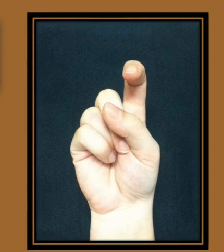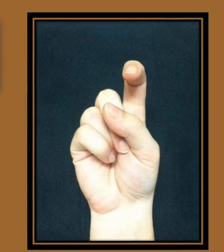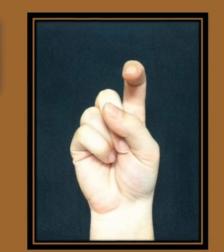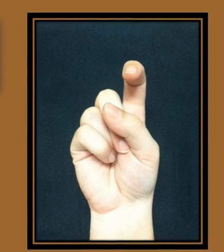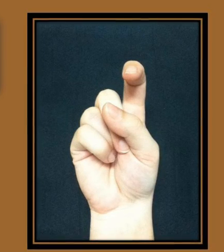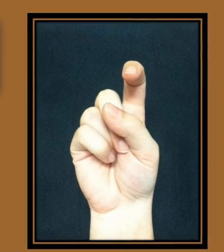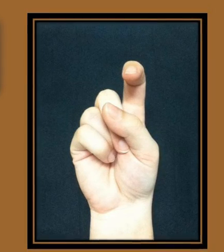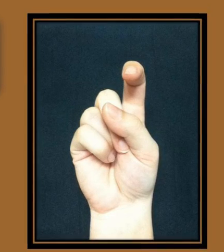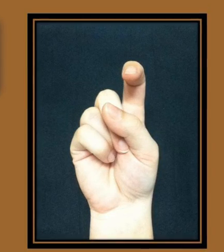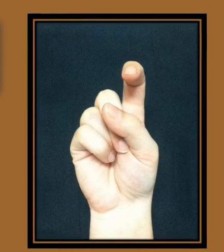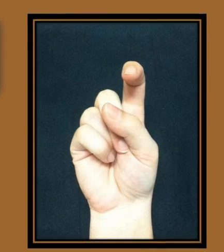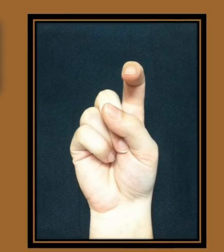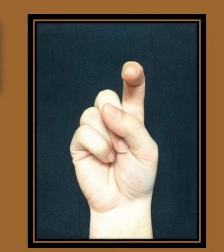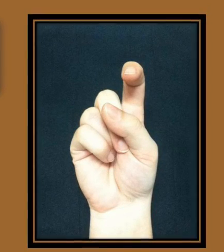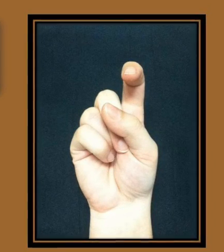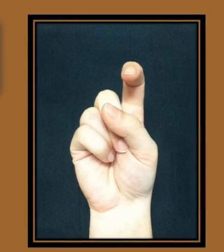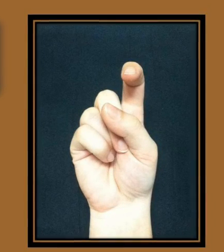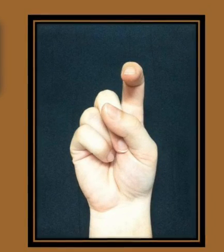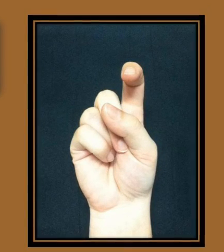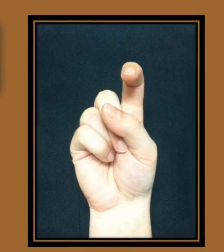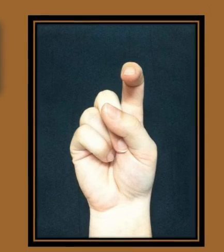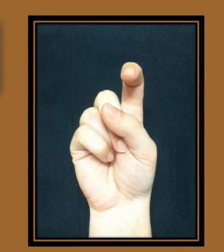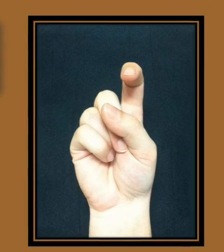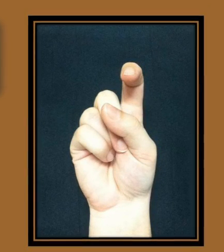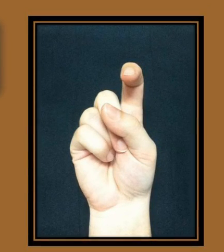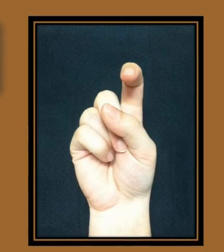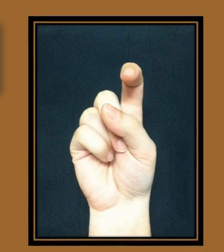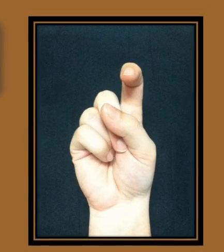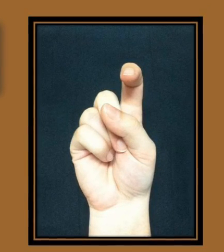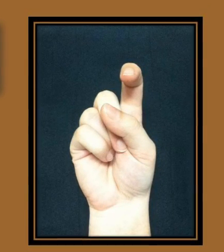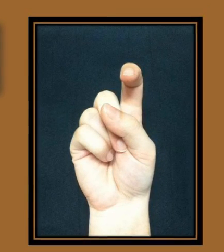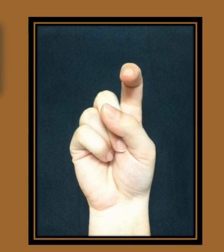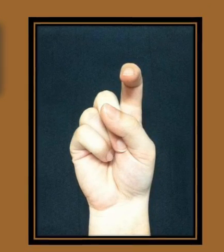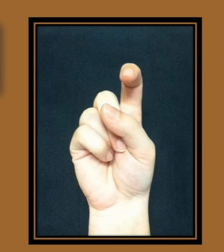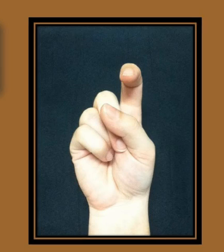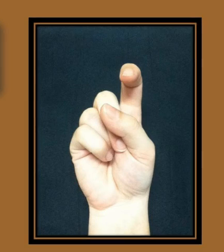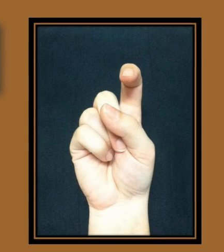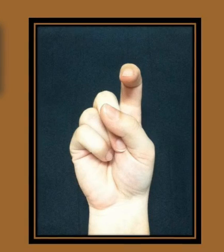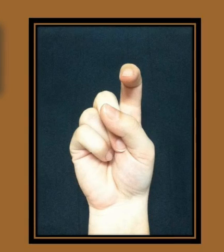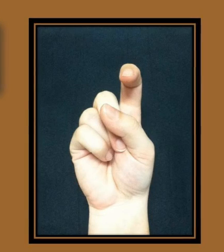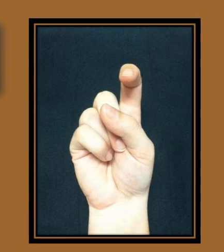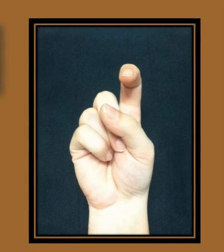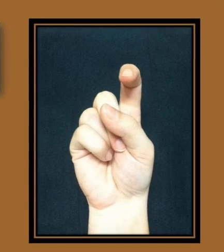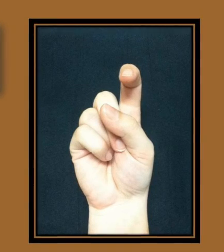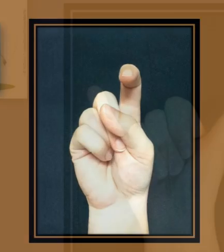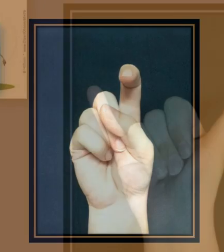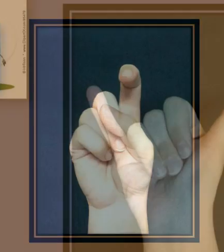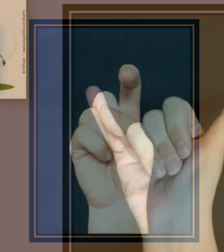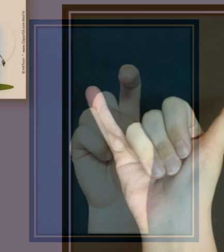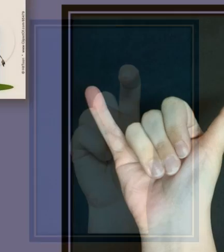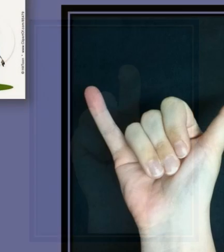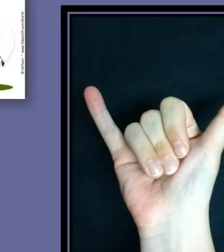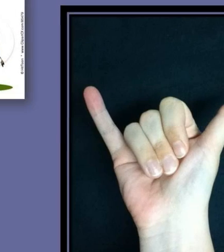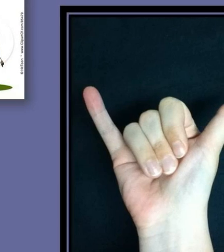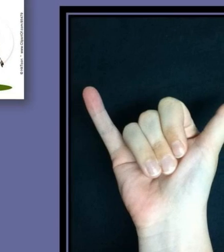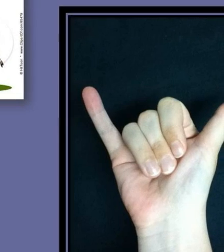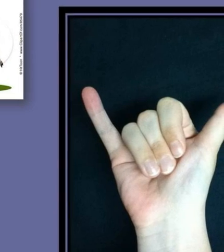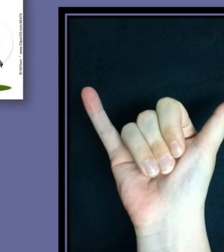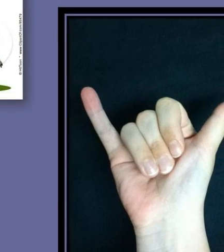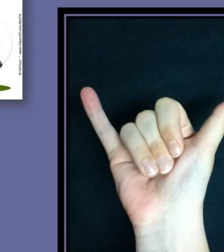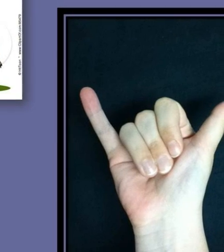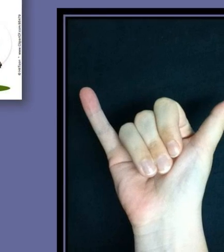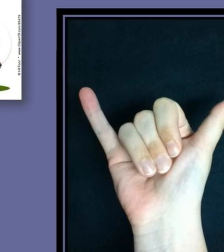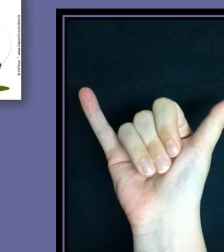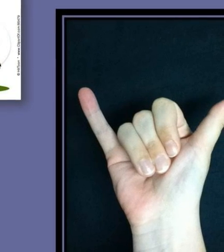finger is straight up, you will then bend the index finger down to form the shape of a lowercase r. Y is